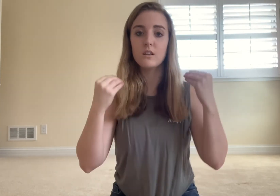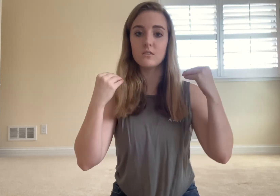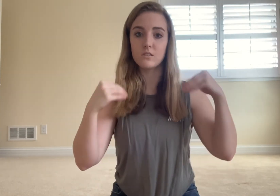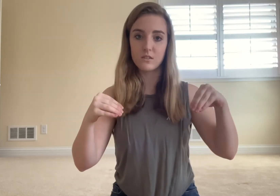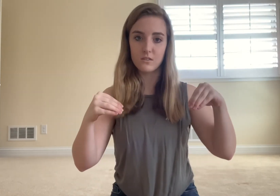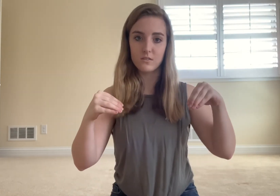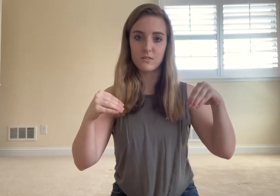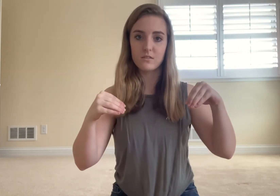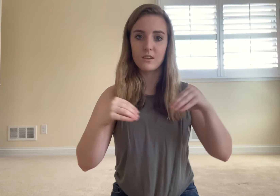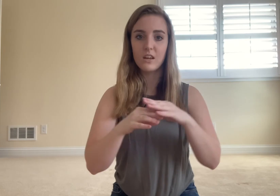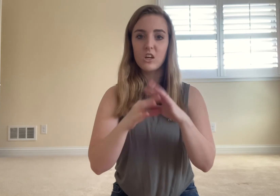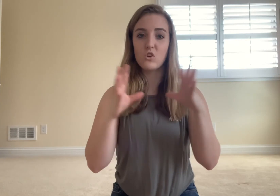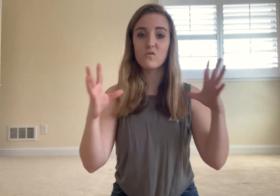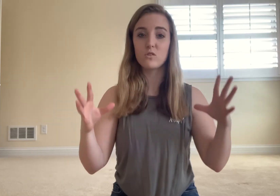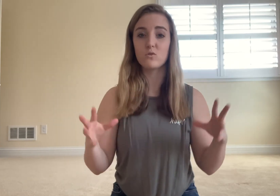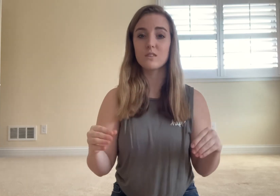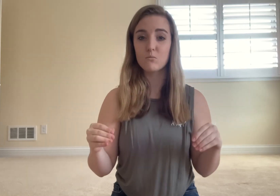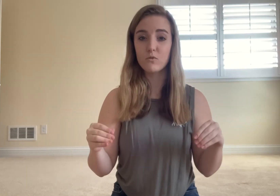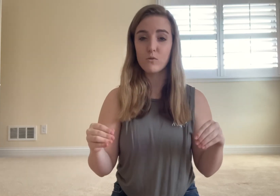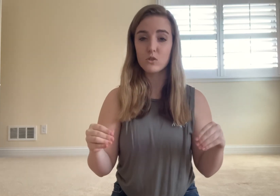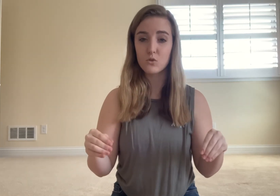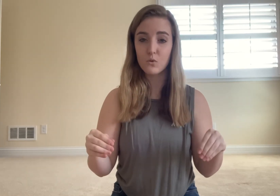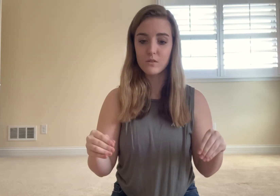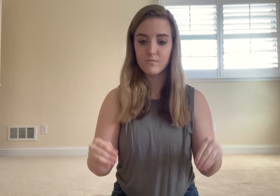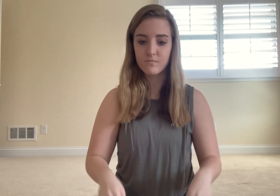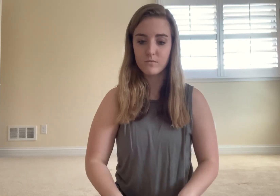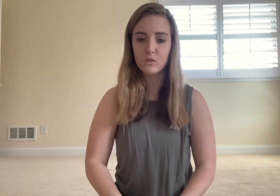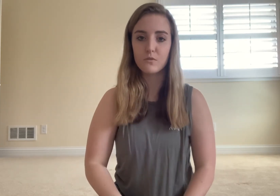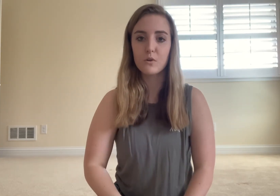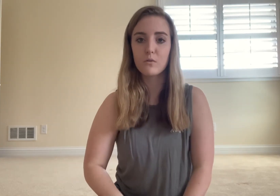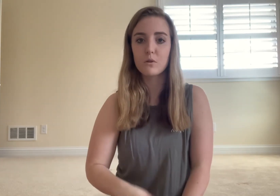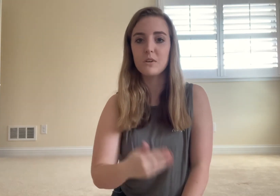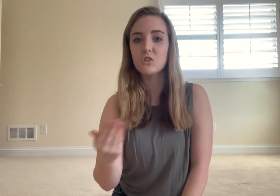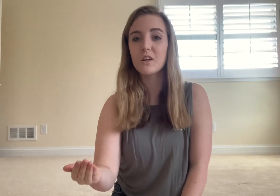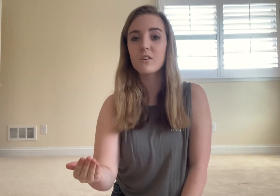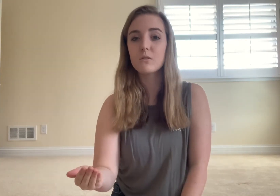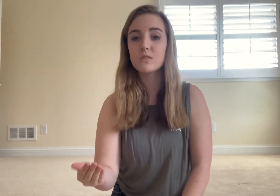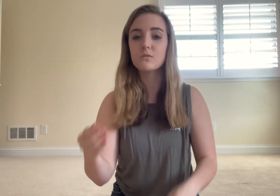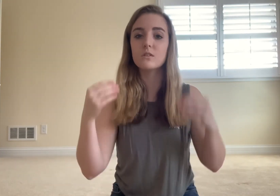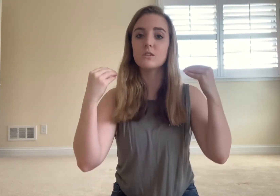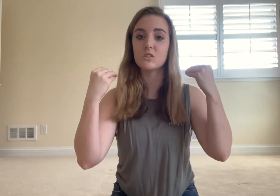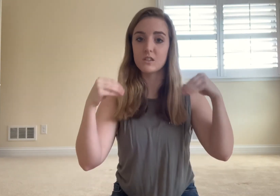is this universal symbol for store. So if you ever want to be generic with store, it's just here.